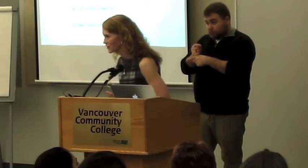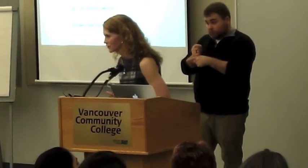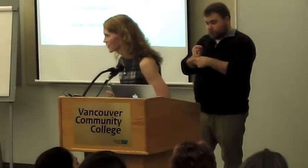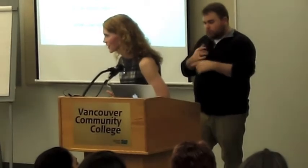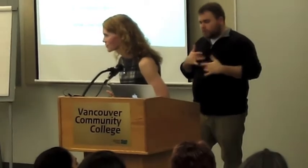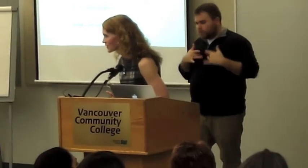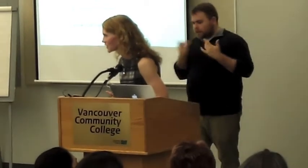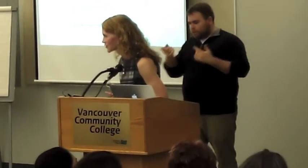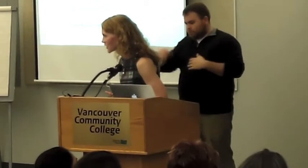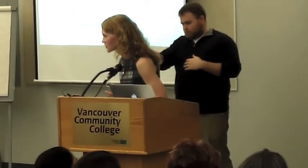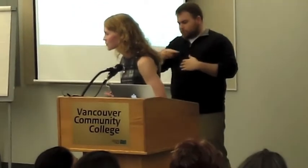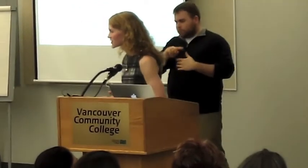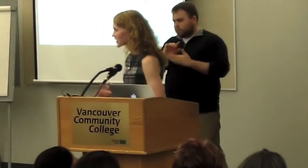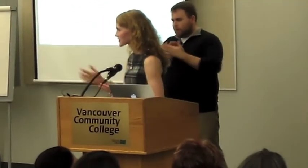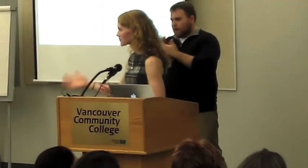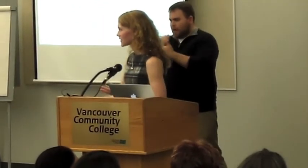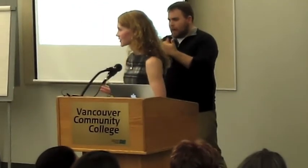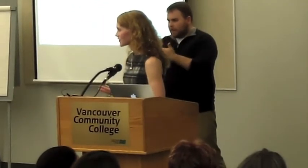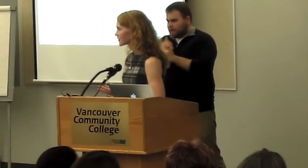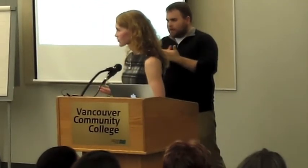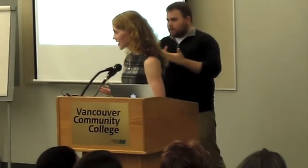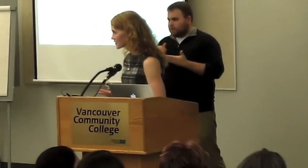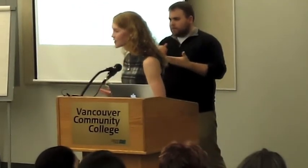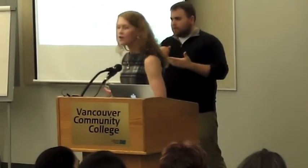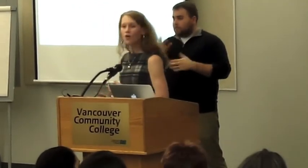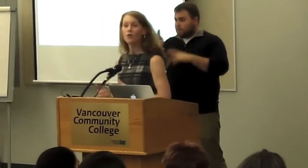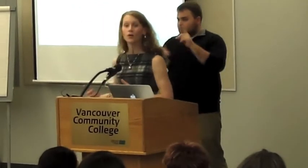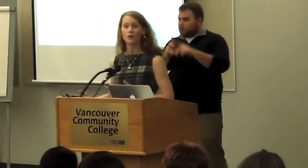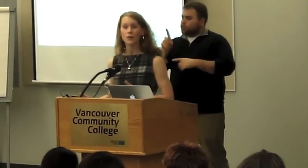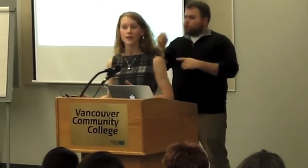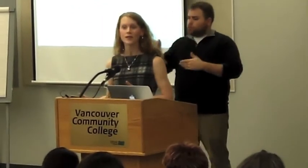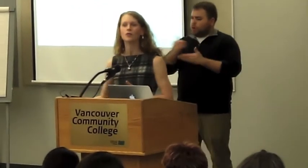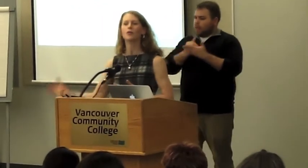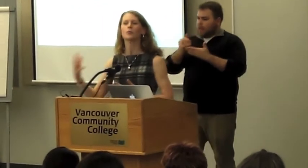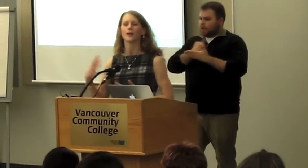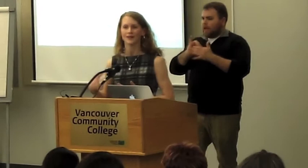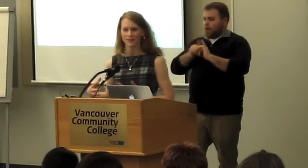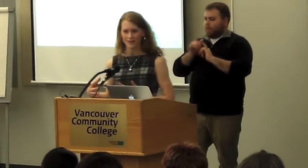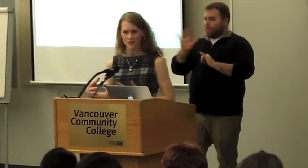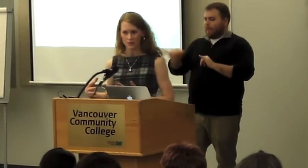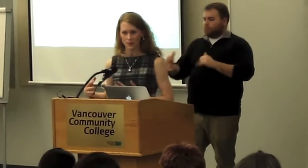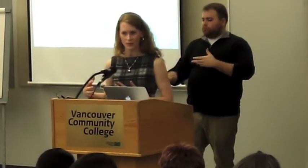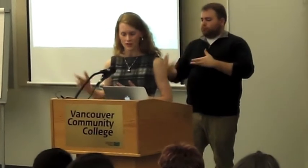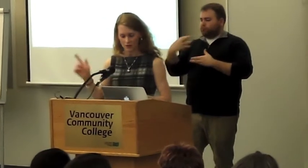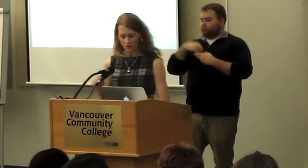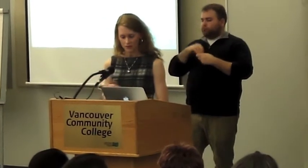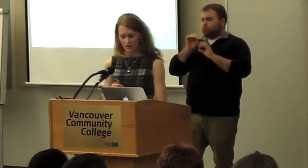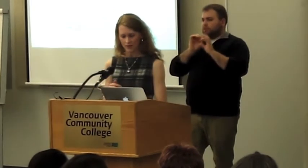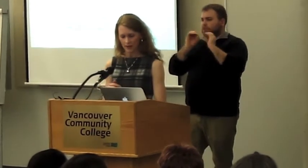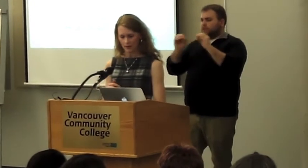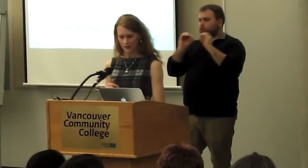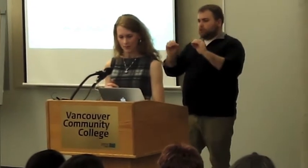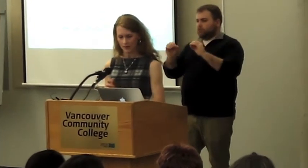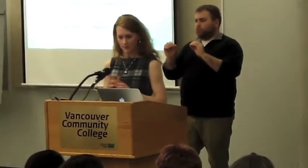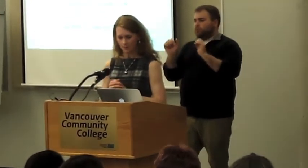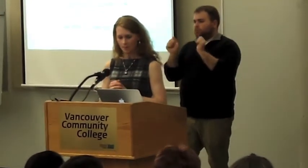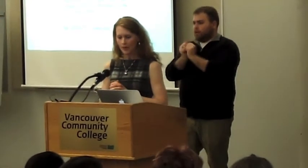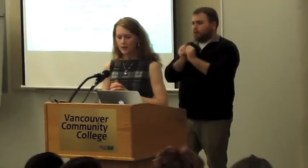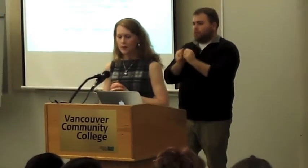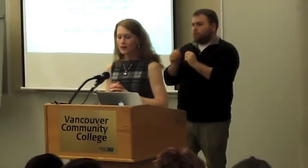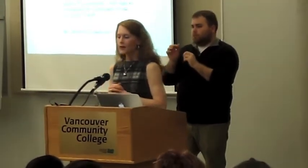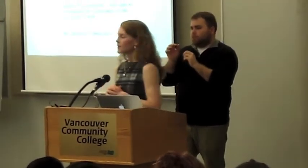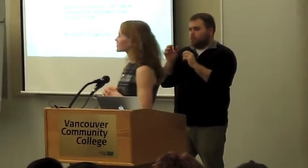students' imaginative lives in education, which tends to be the trend, or we can incorporate it into what we're teaching. I'll return to that in a